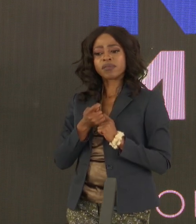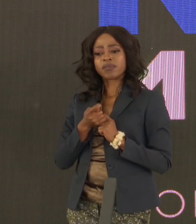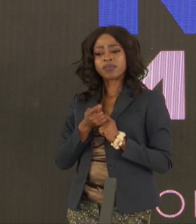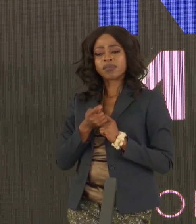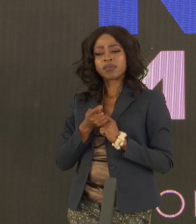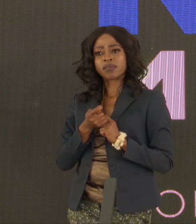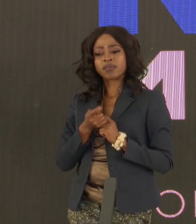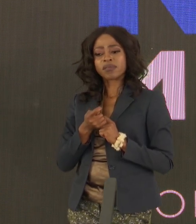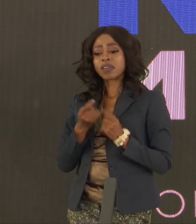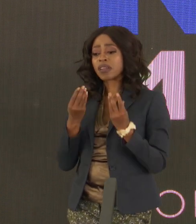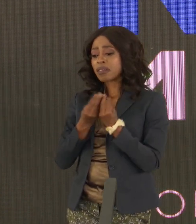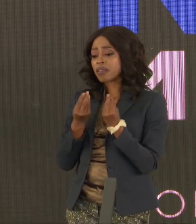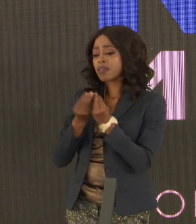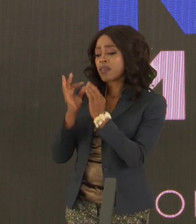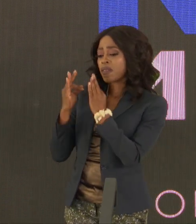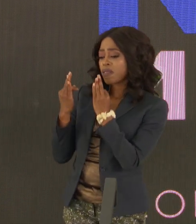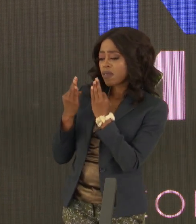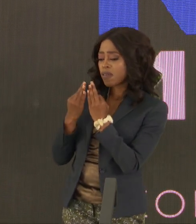These themes are family,